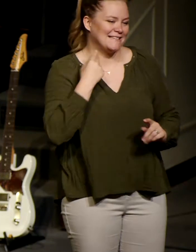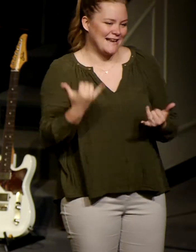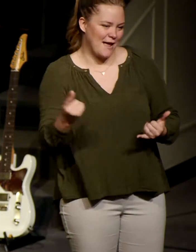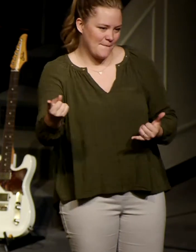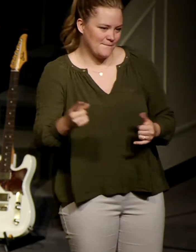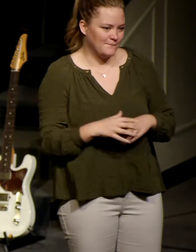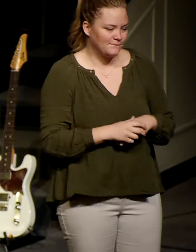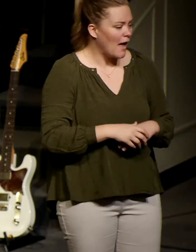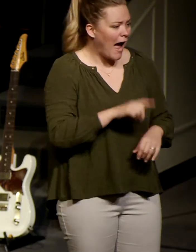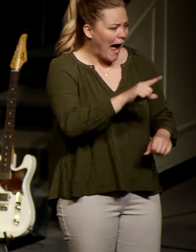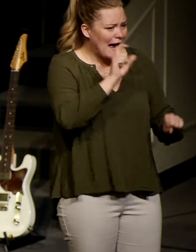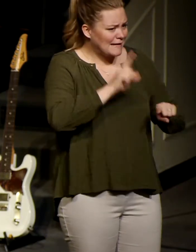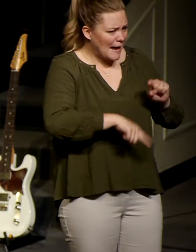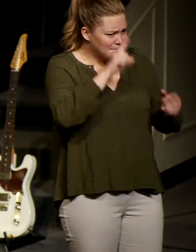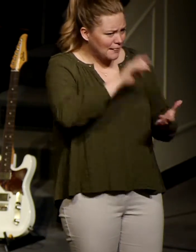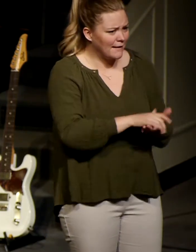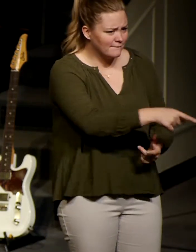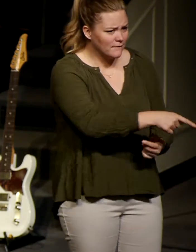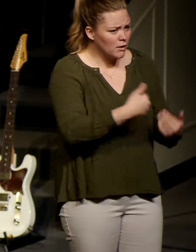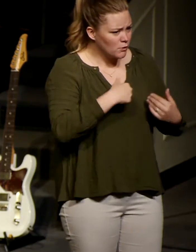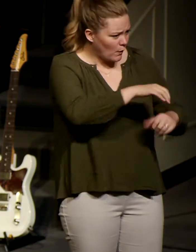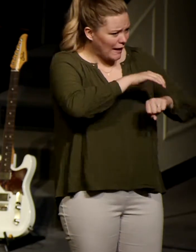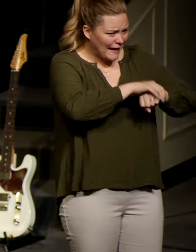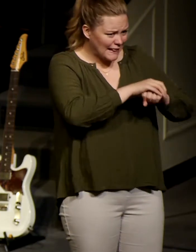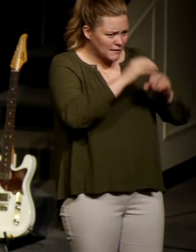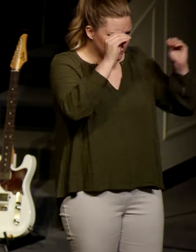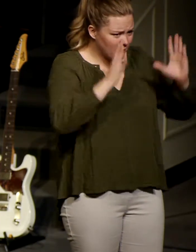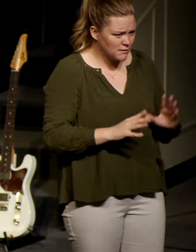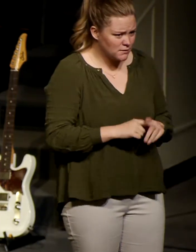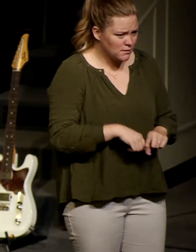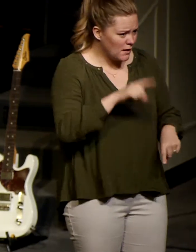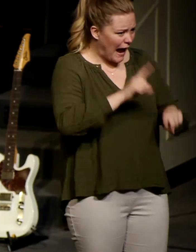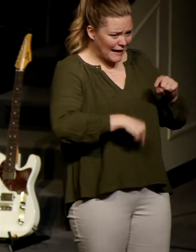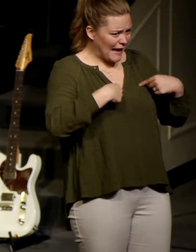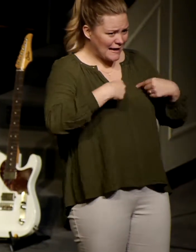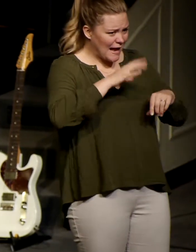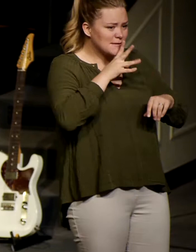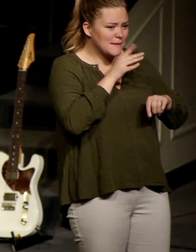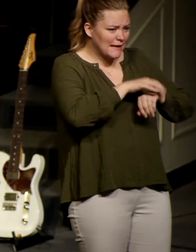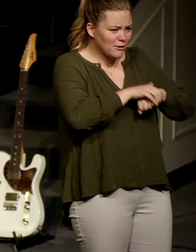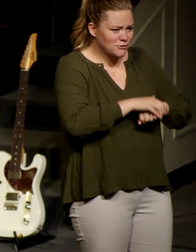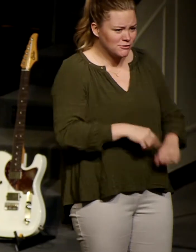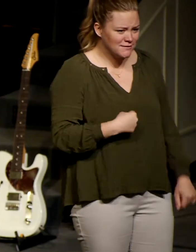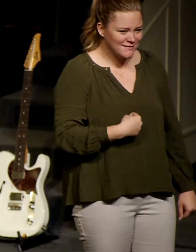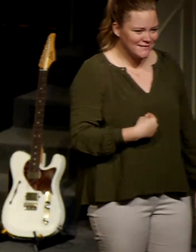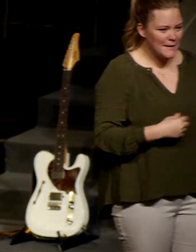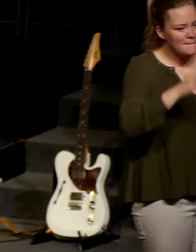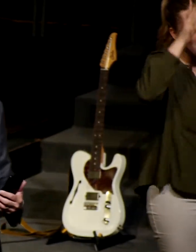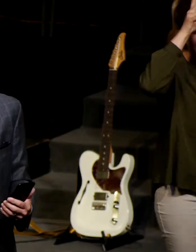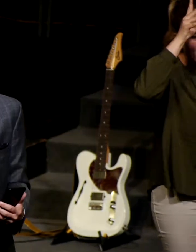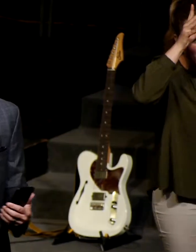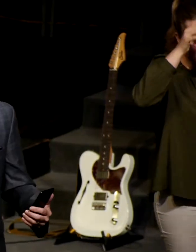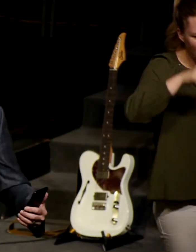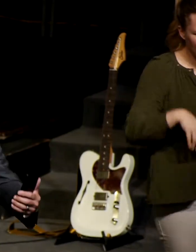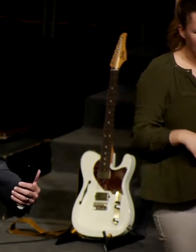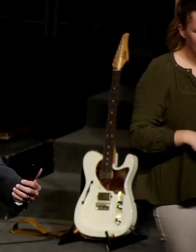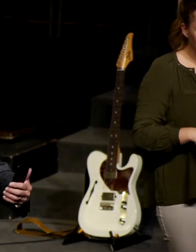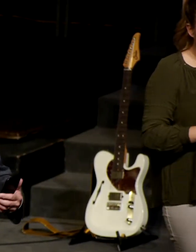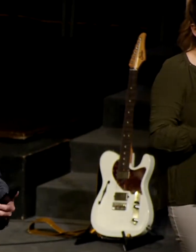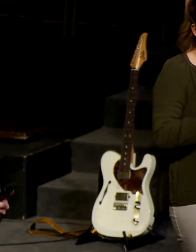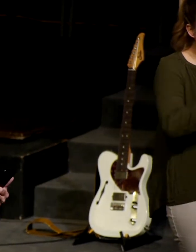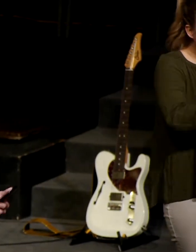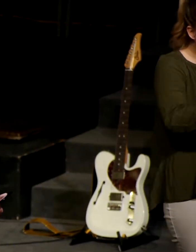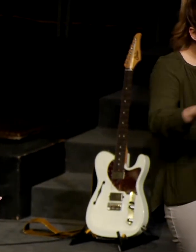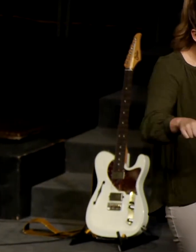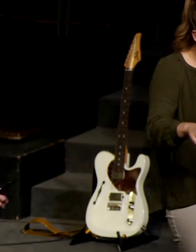I can't believe it that you are an English professor because I cannot speak English. And my whole life I fight this language, and you now